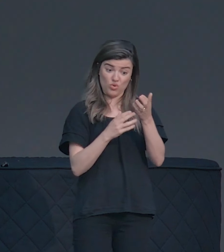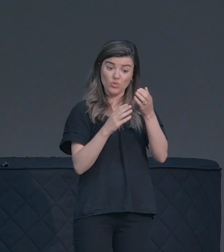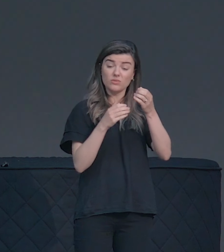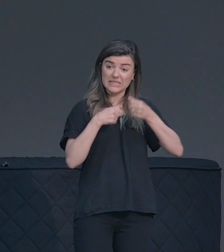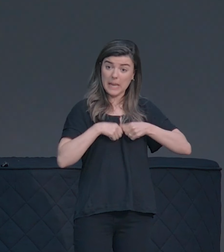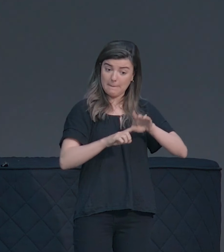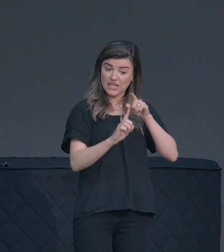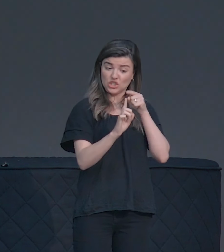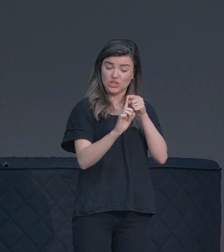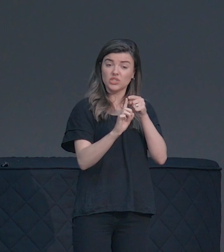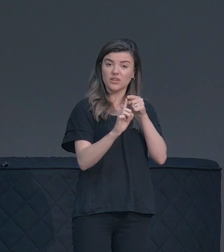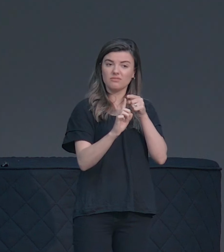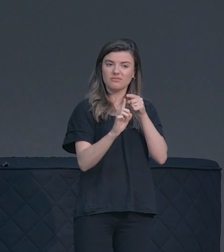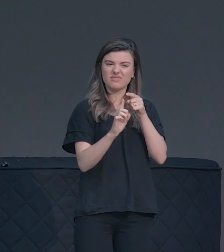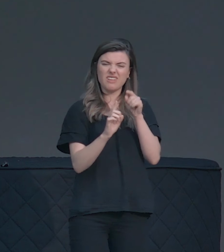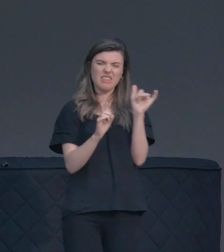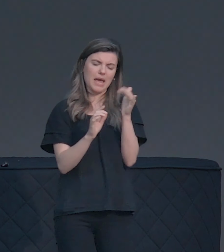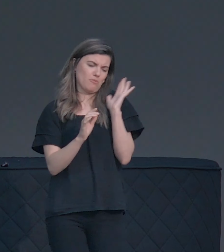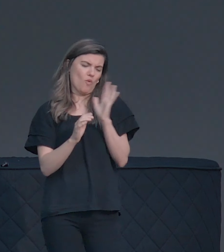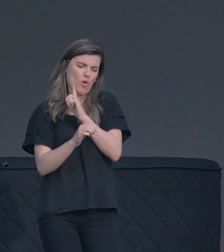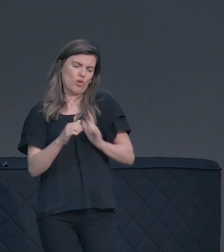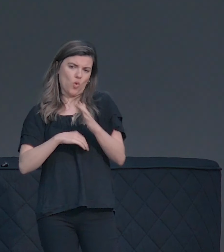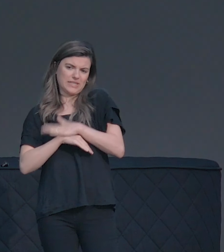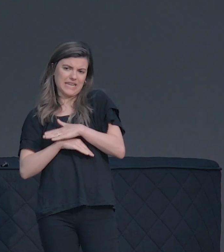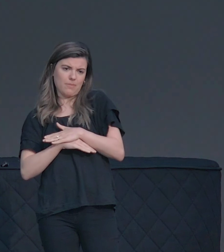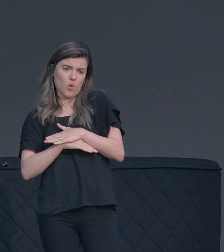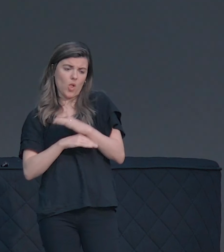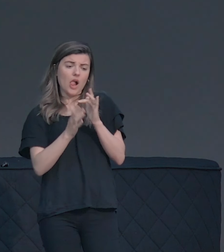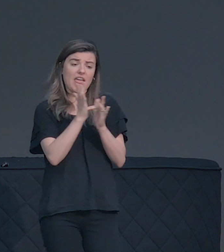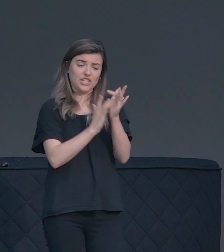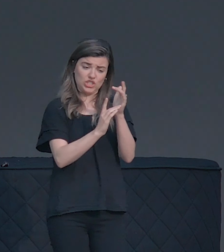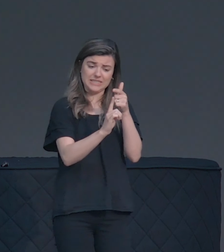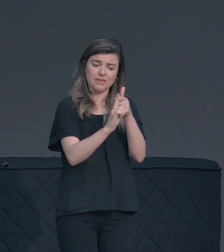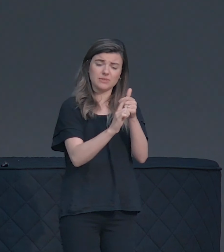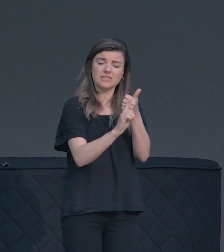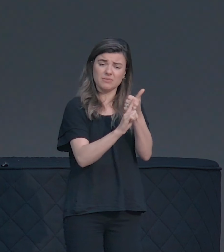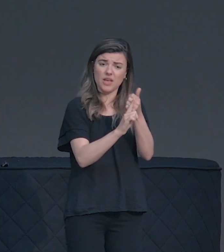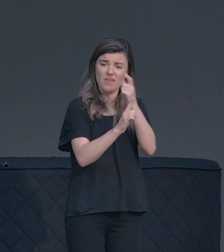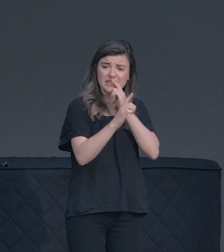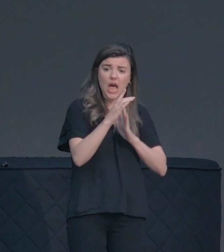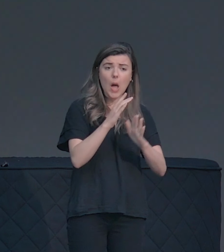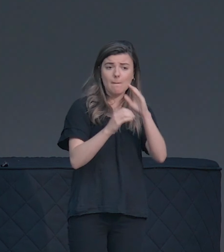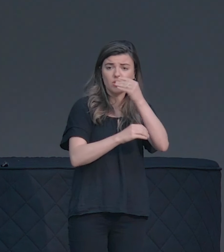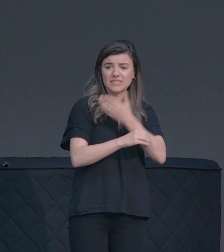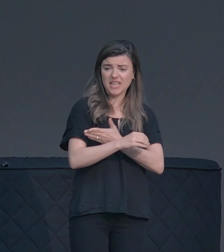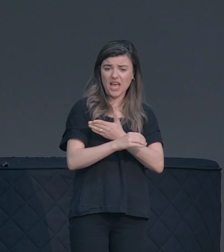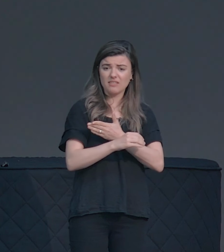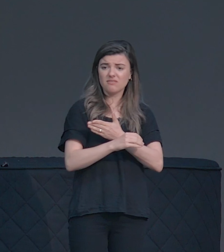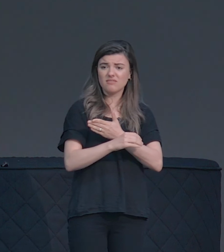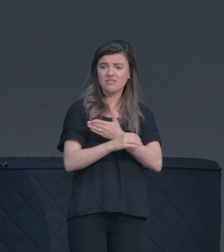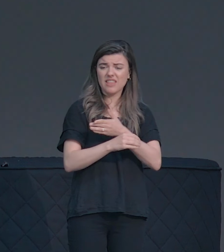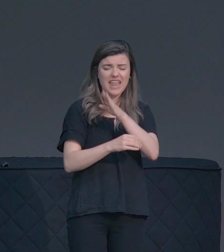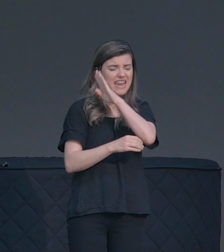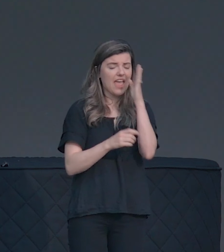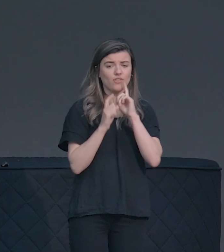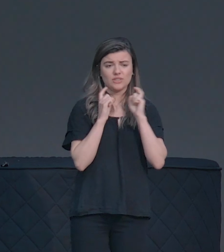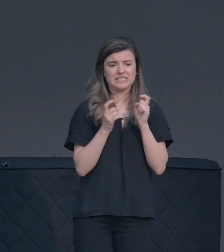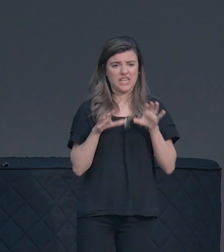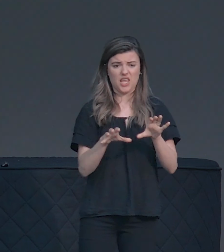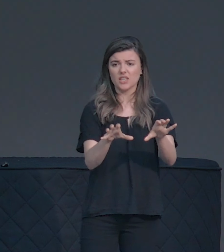about in communion already, that Jesus is the humble Son who will never sin. Jesus